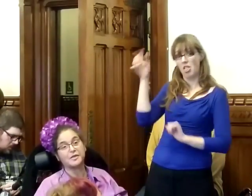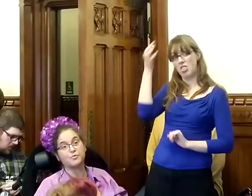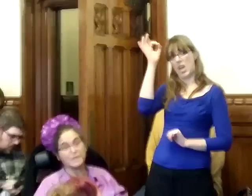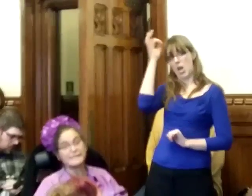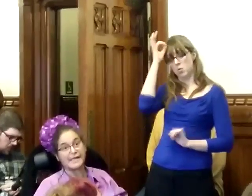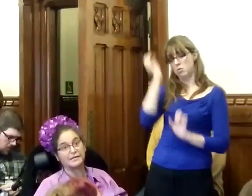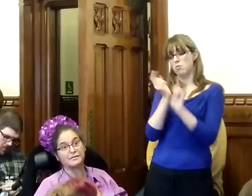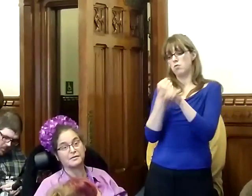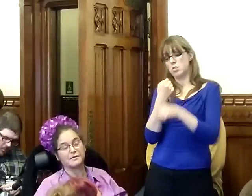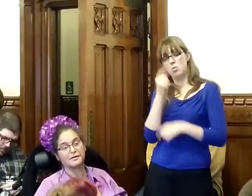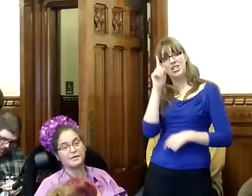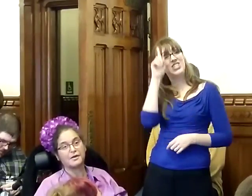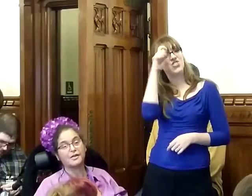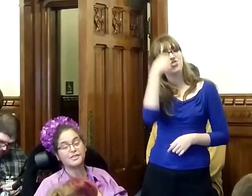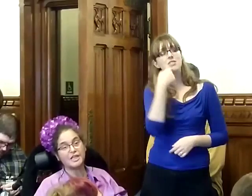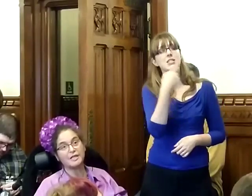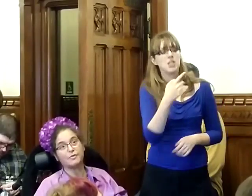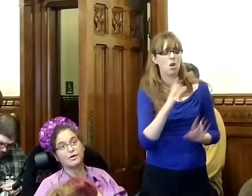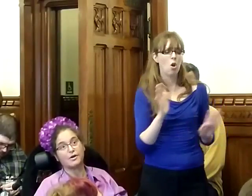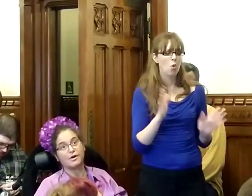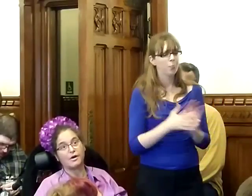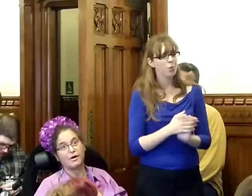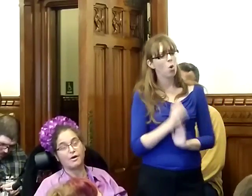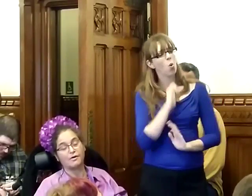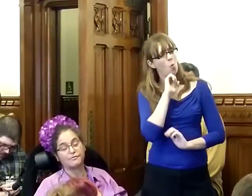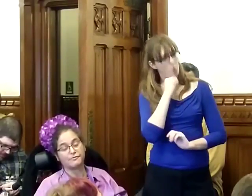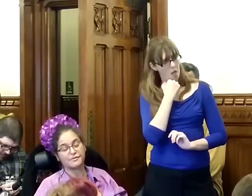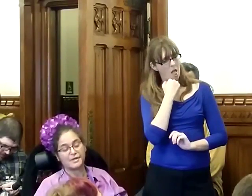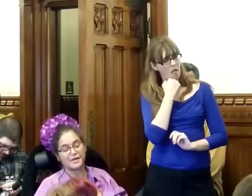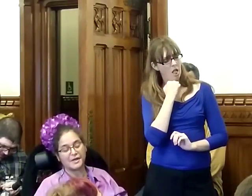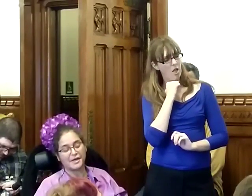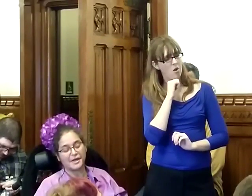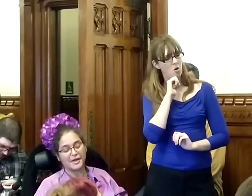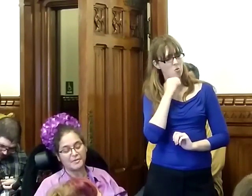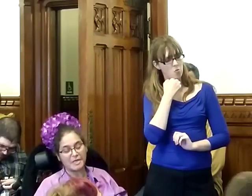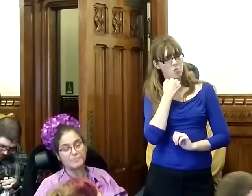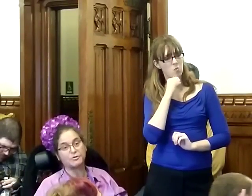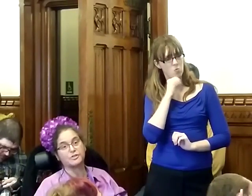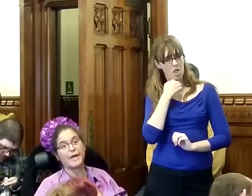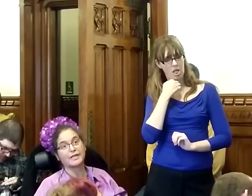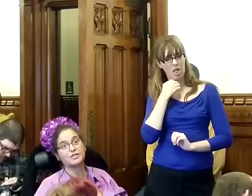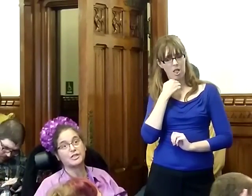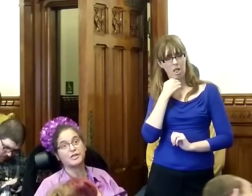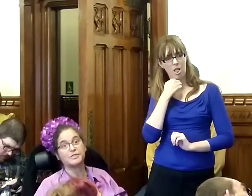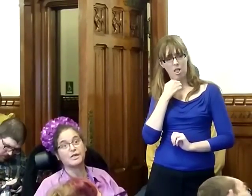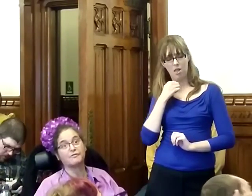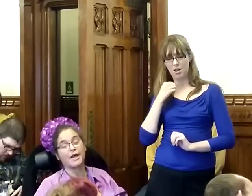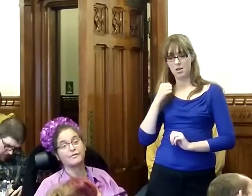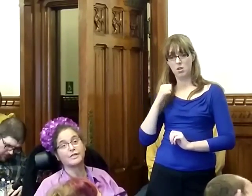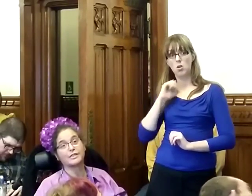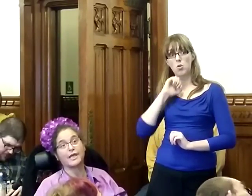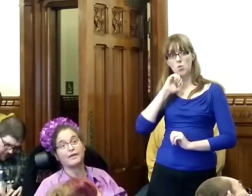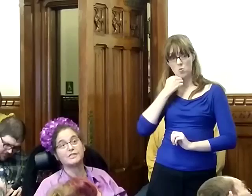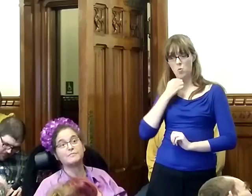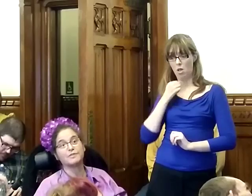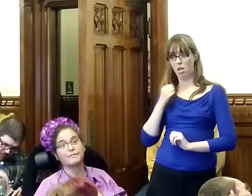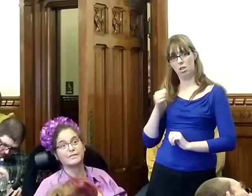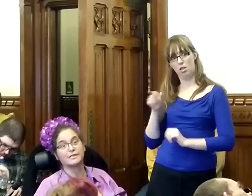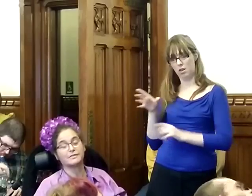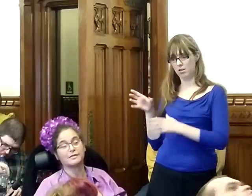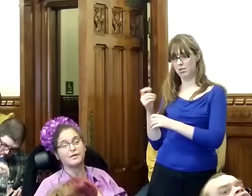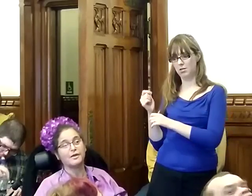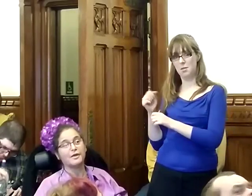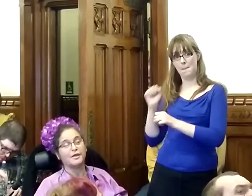they said that they will send a team of people to actually observe how that care